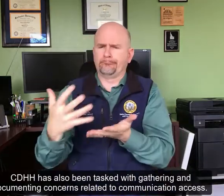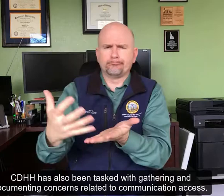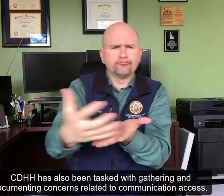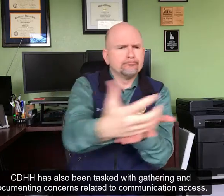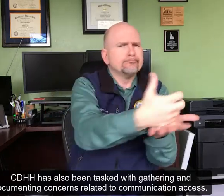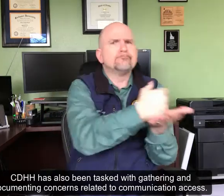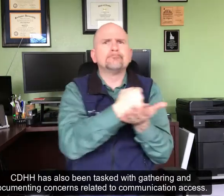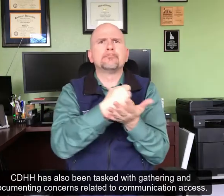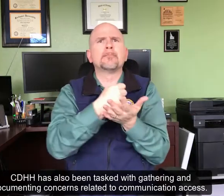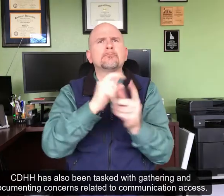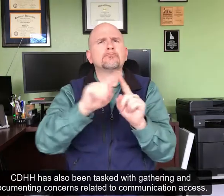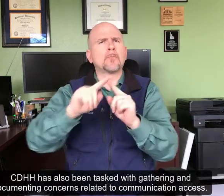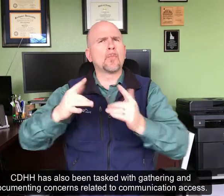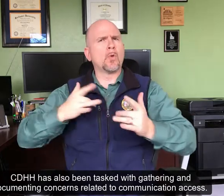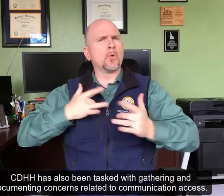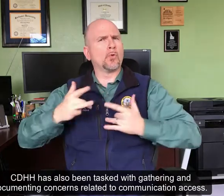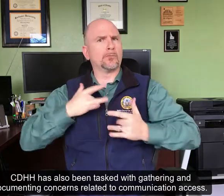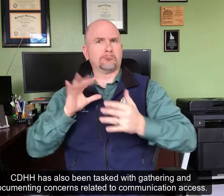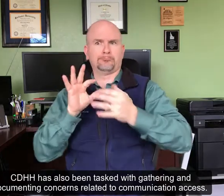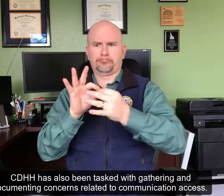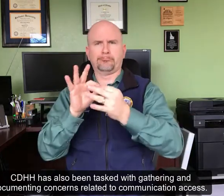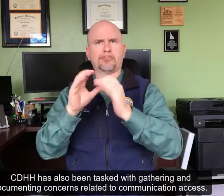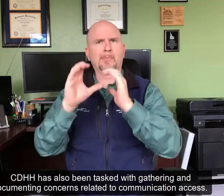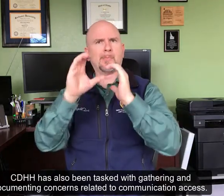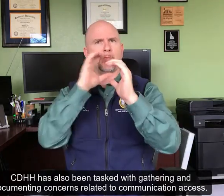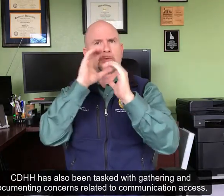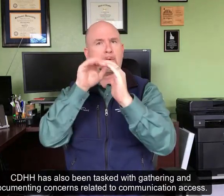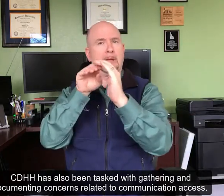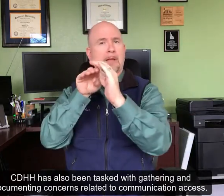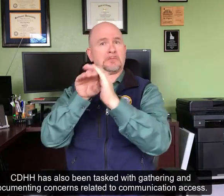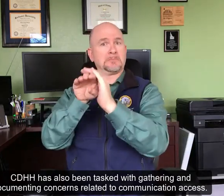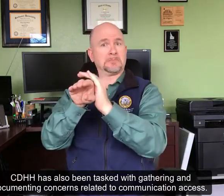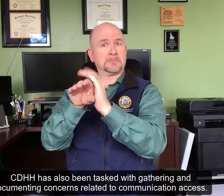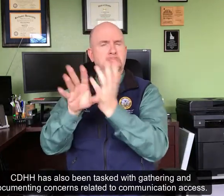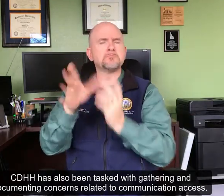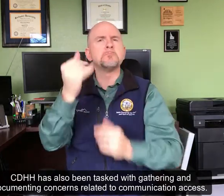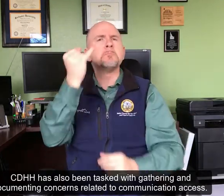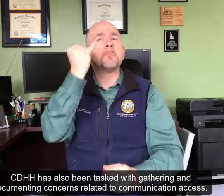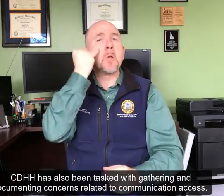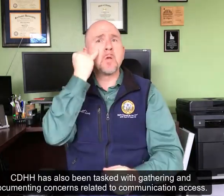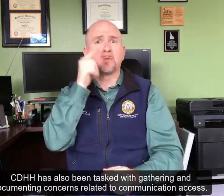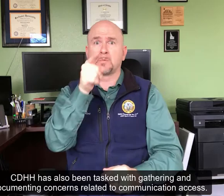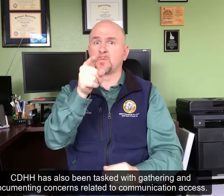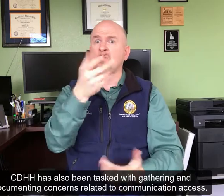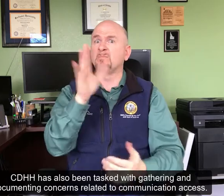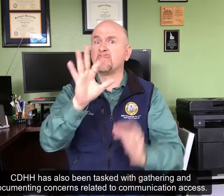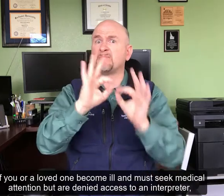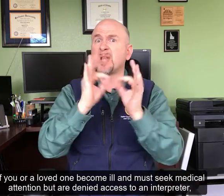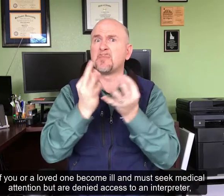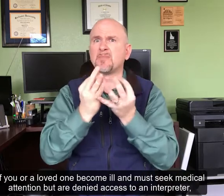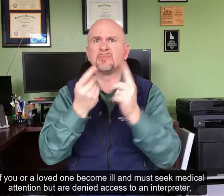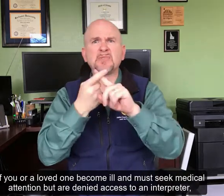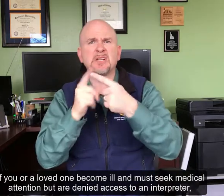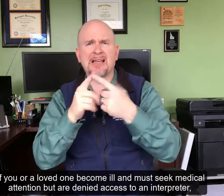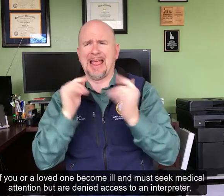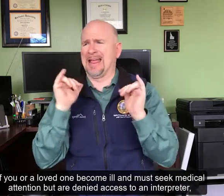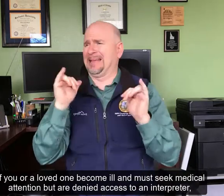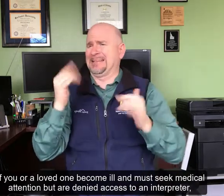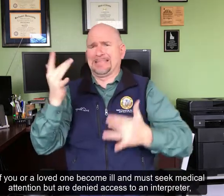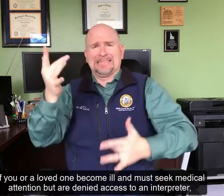CDHH has also been tasked with gathering and documenting concerns related to communication access. If you or a loved one